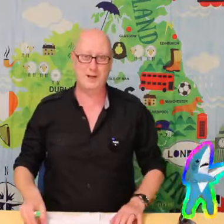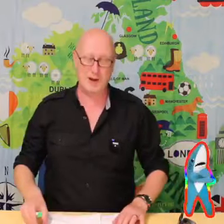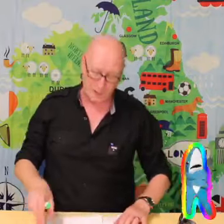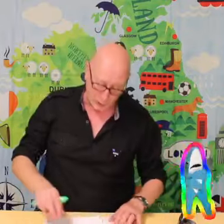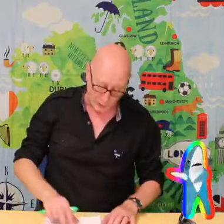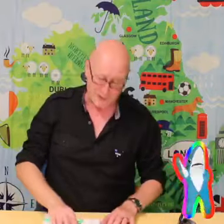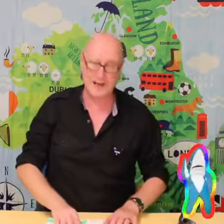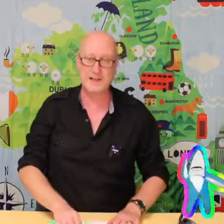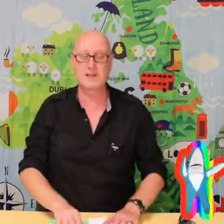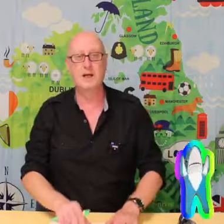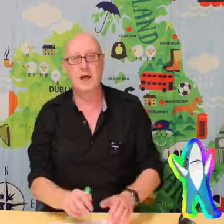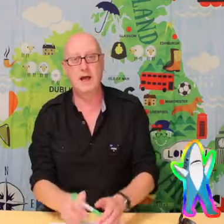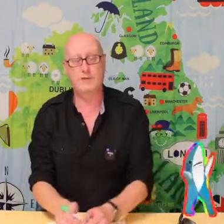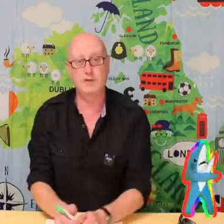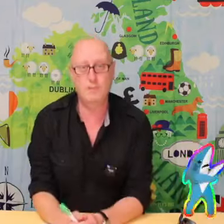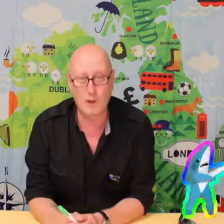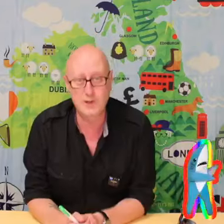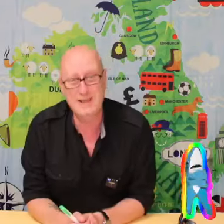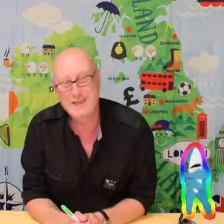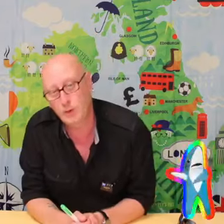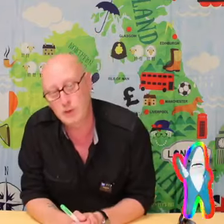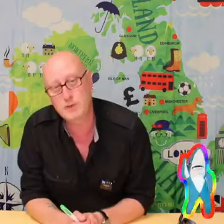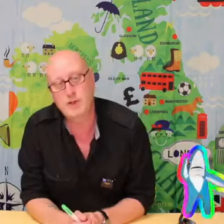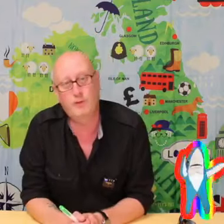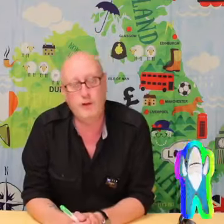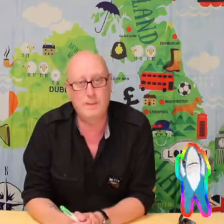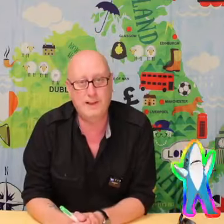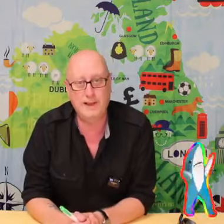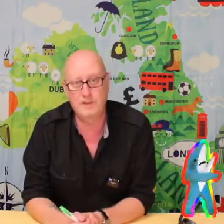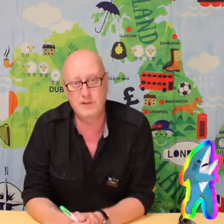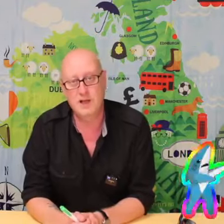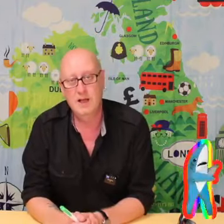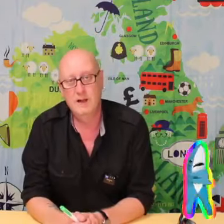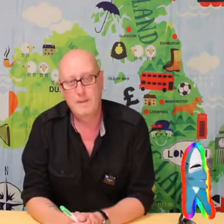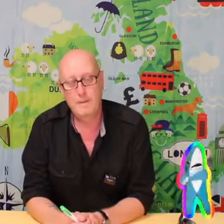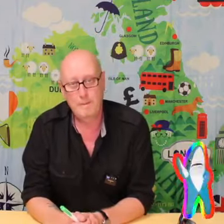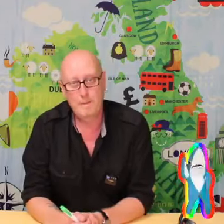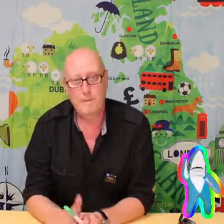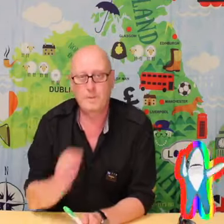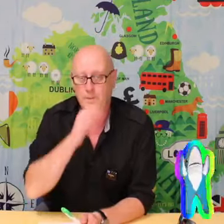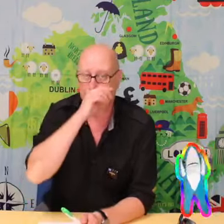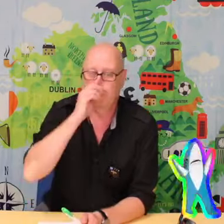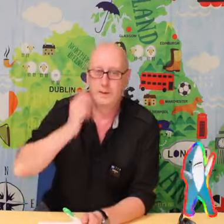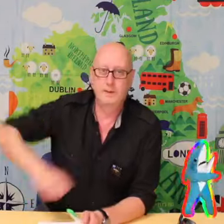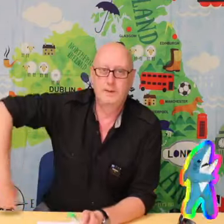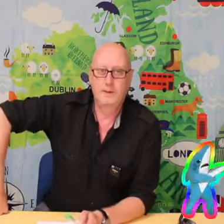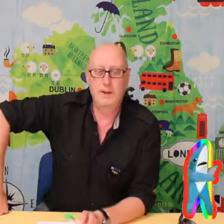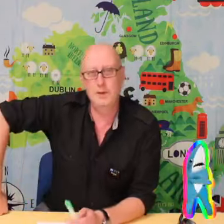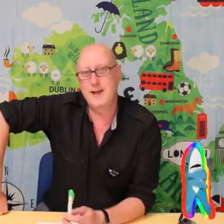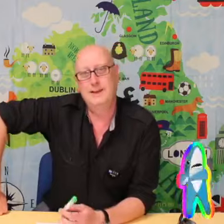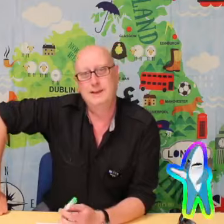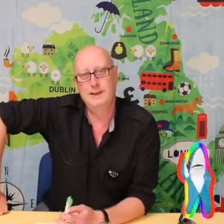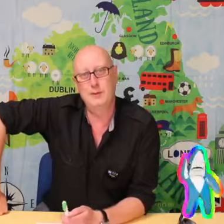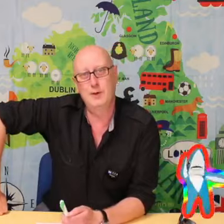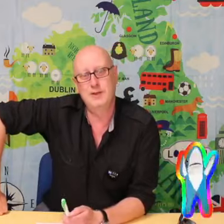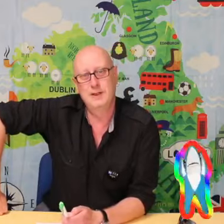our content, for the support, encouragement and feedback you give us, because it would be quite pointless doing it without you. It would. You